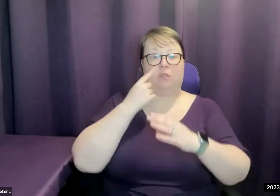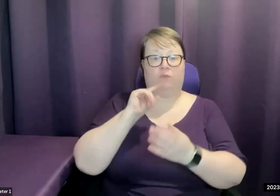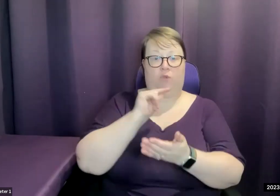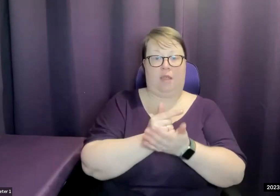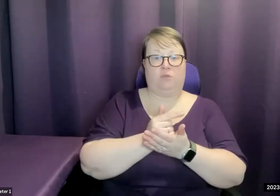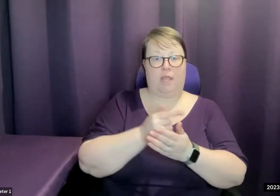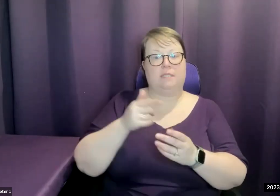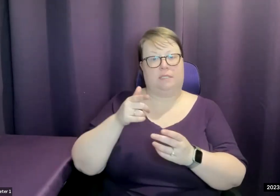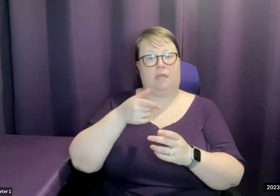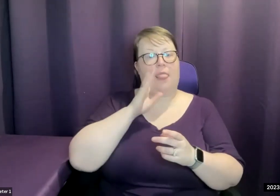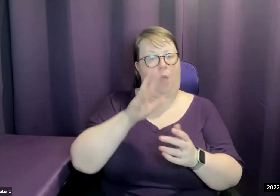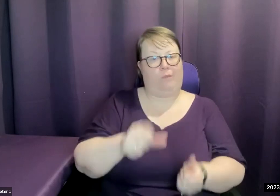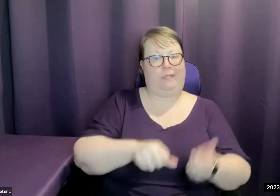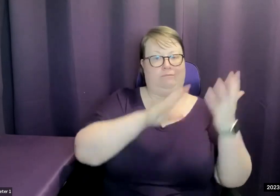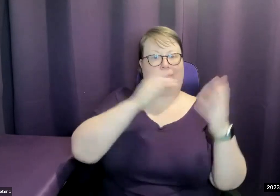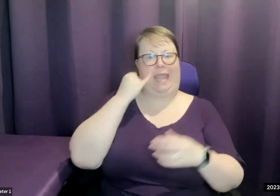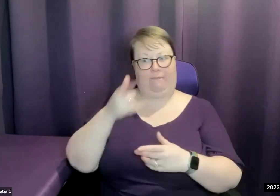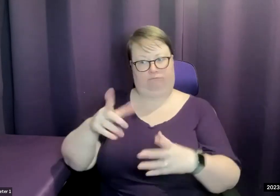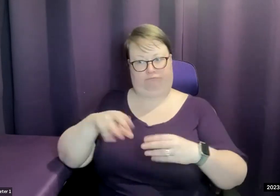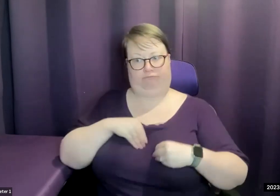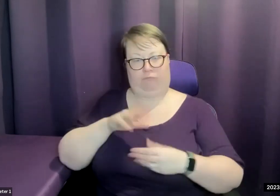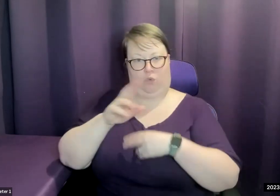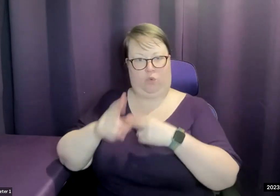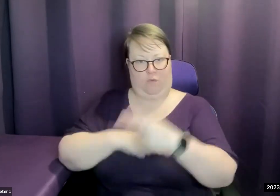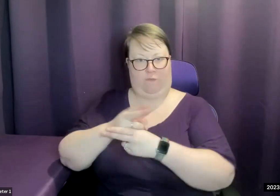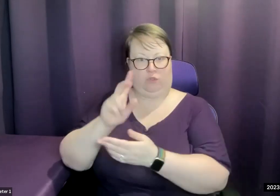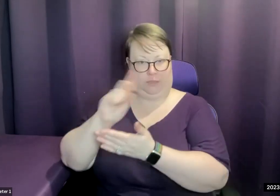the performance of students with cognitive disabilities.